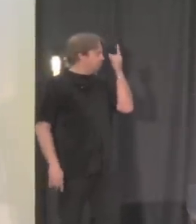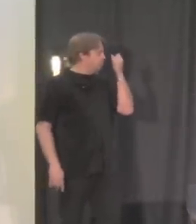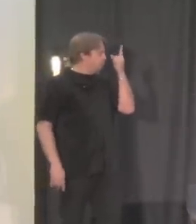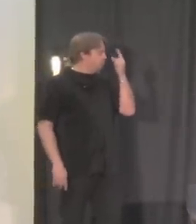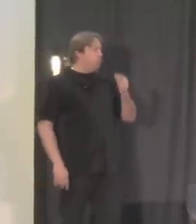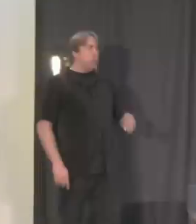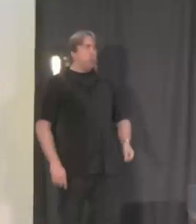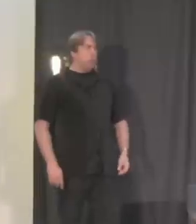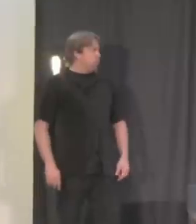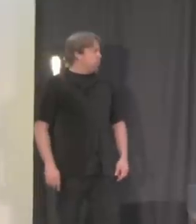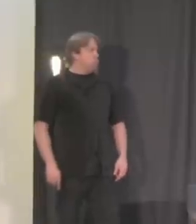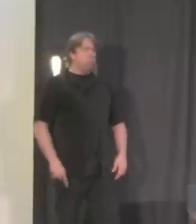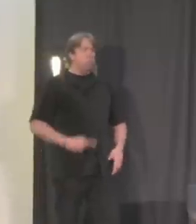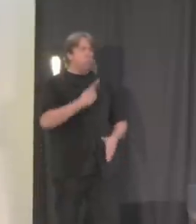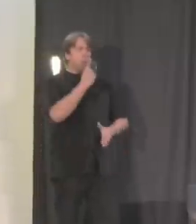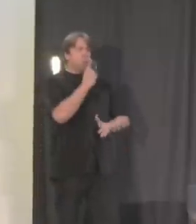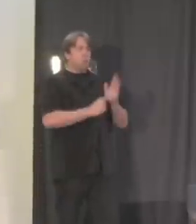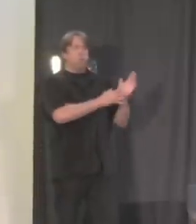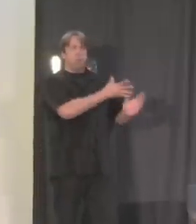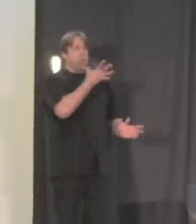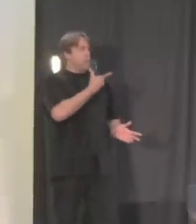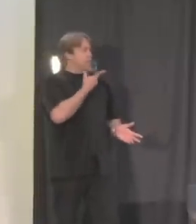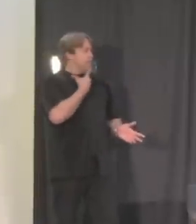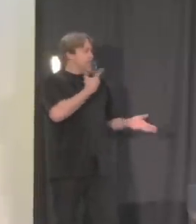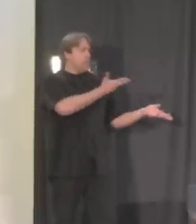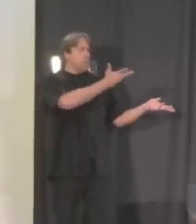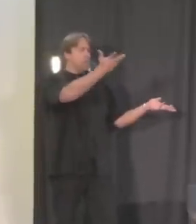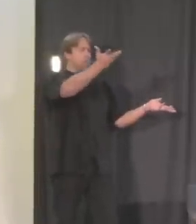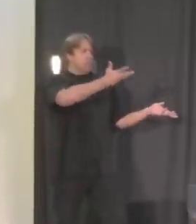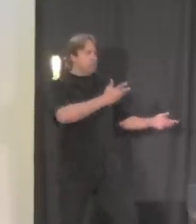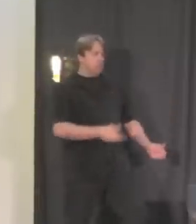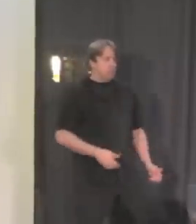a flickering finger in front of his face. What did your mom say?